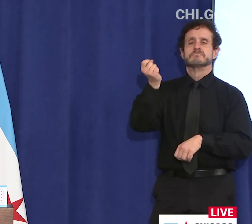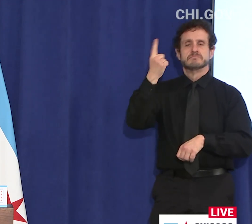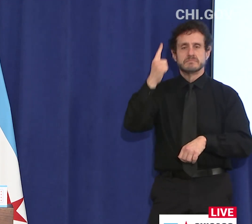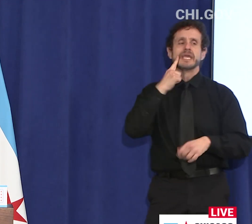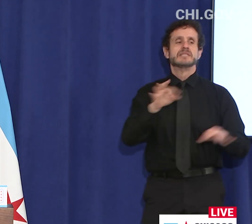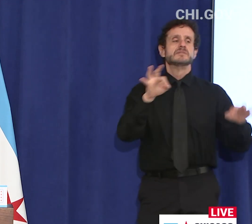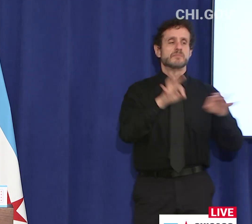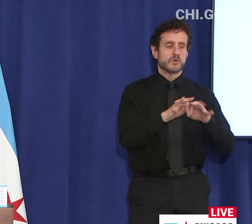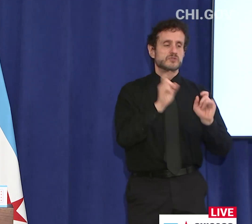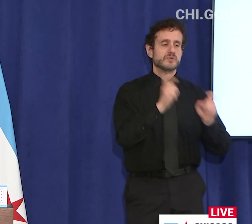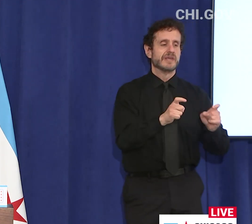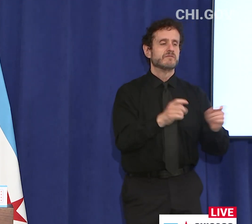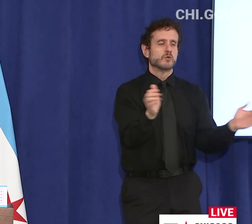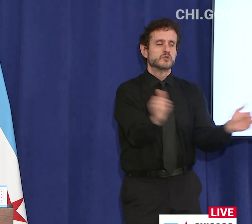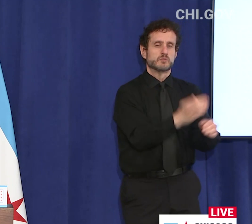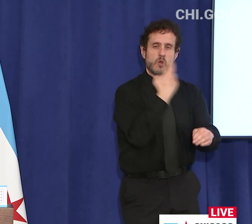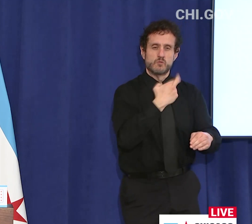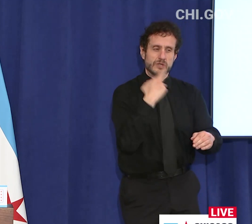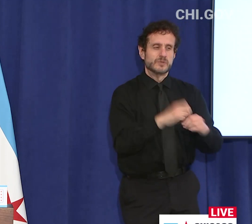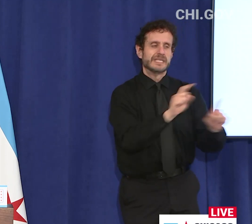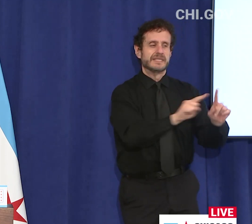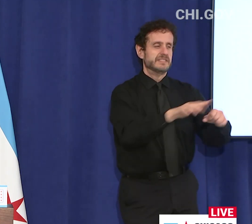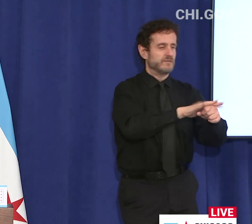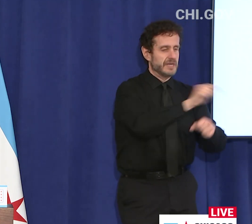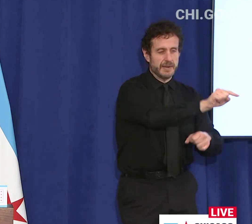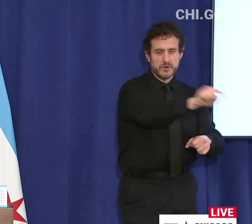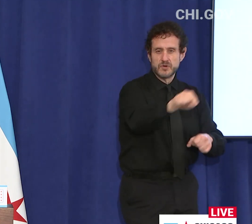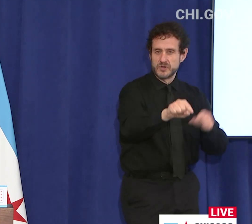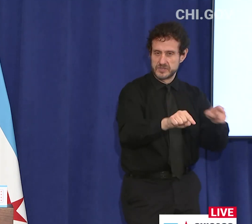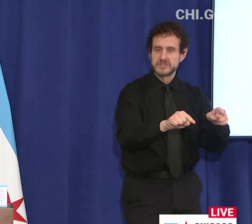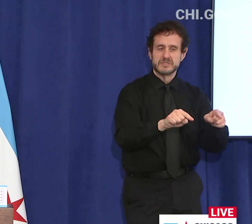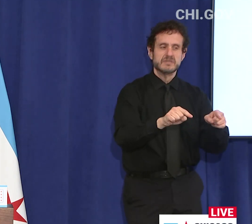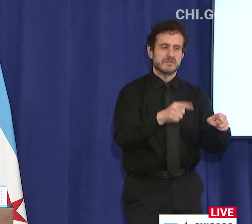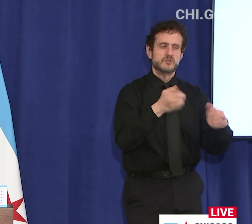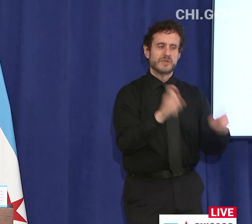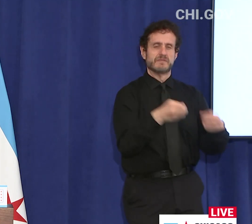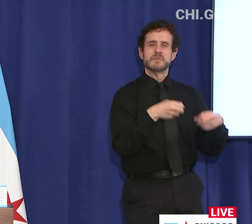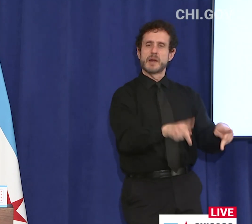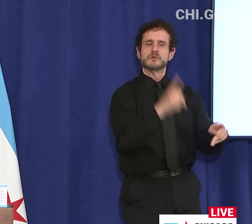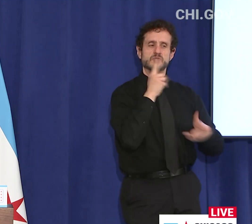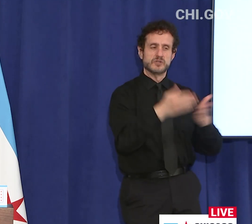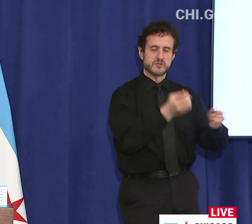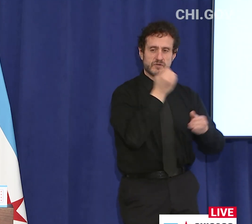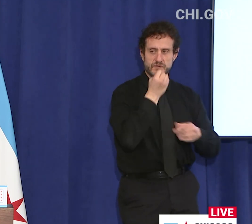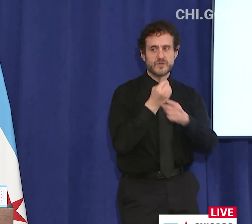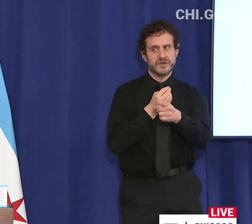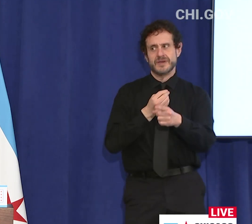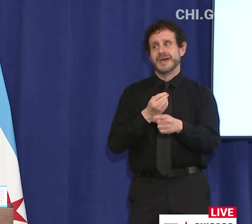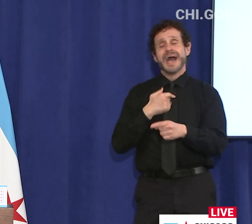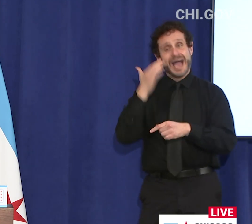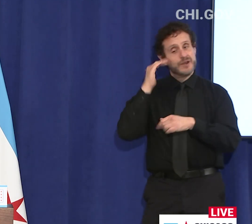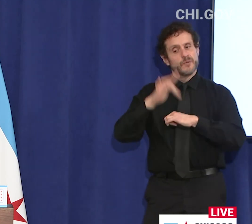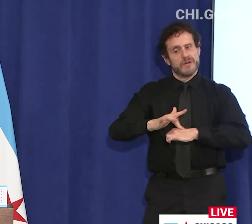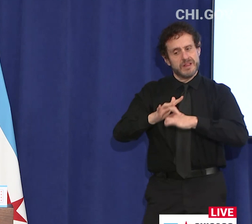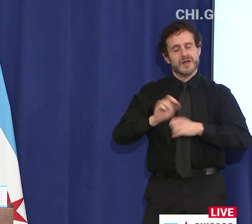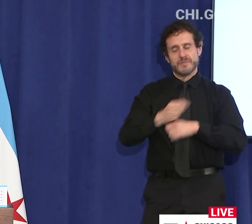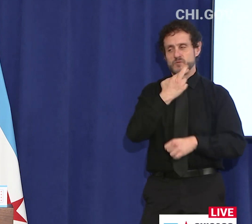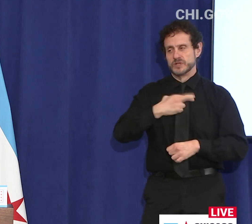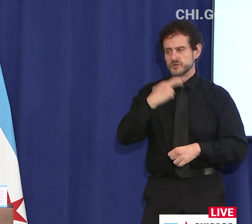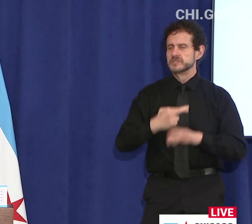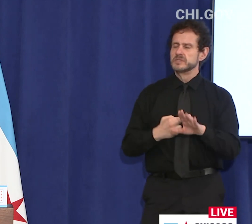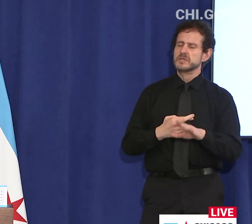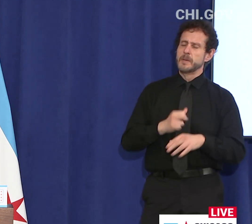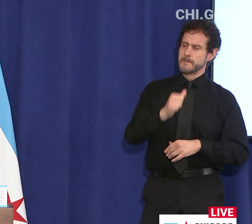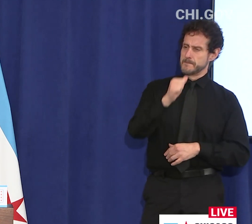neighborhood restaurants in particular that opportunity. Not to belabor restaurants, but there are a lot of questions. I know, there's a lot of restaurants. Will bars have to